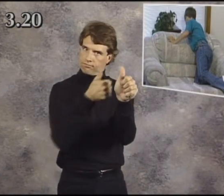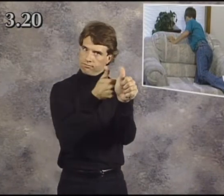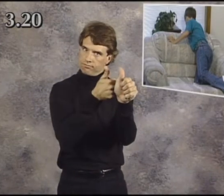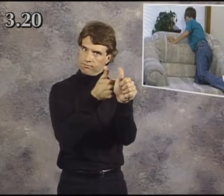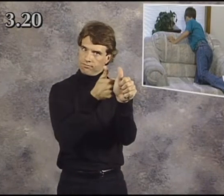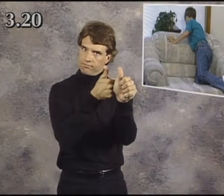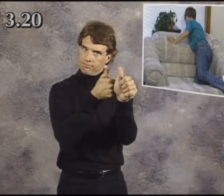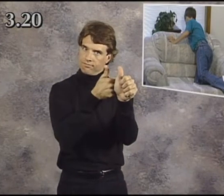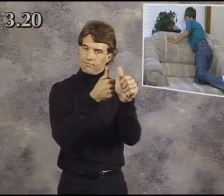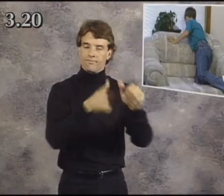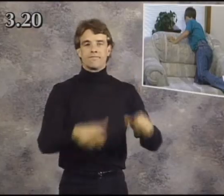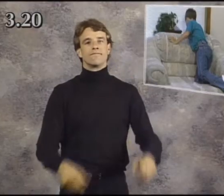Behind.